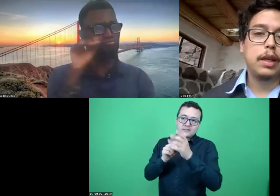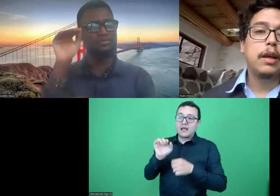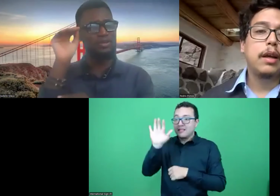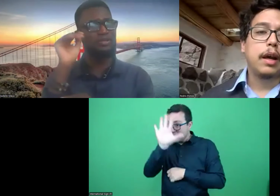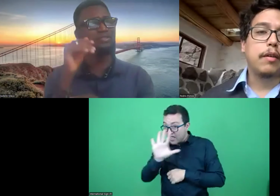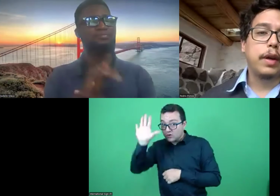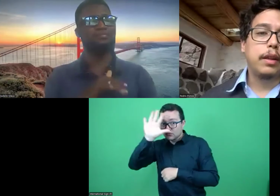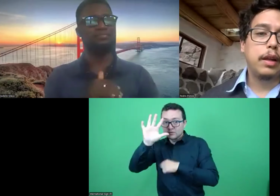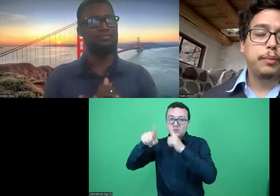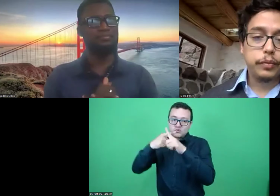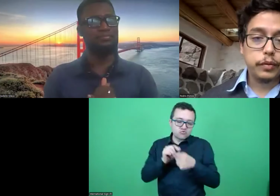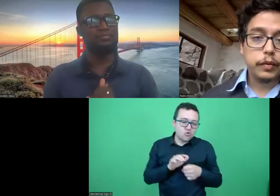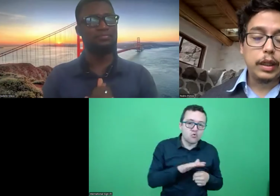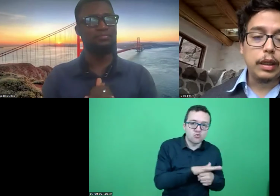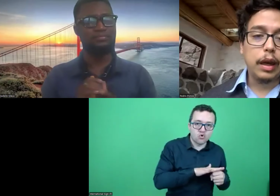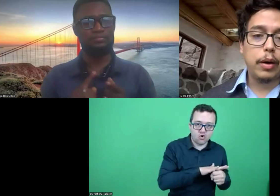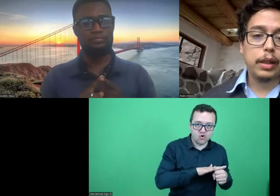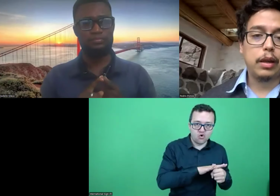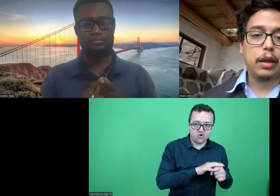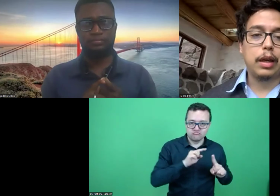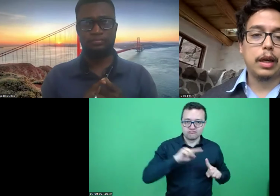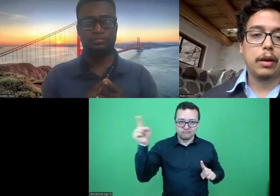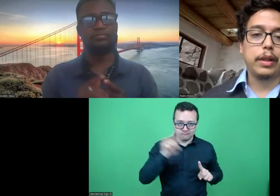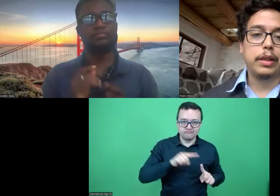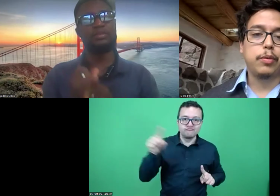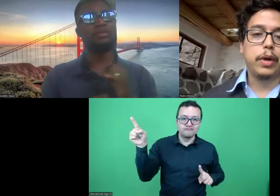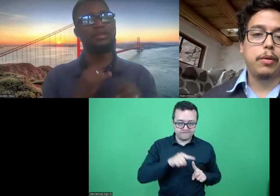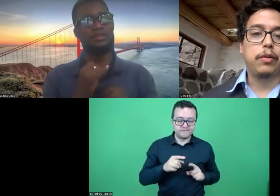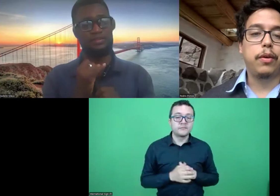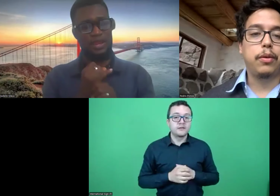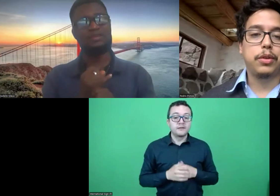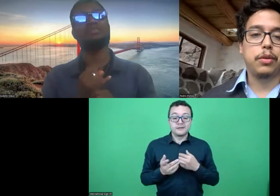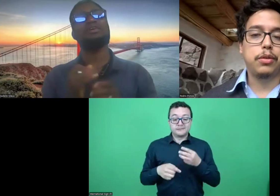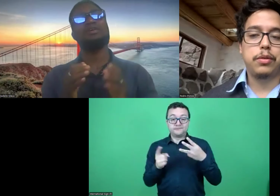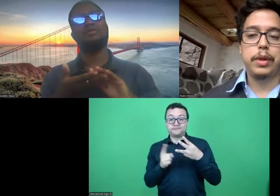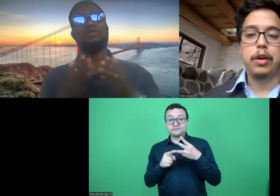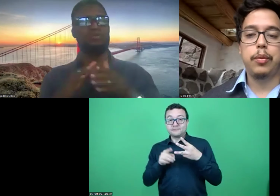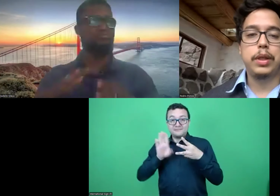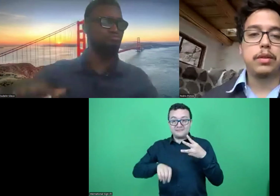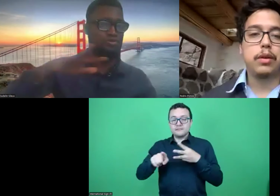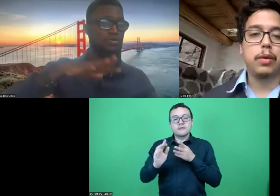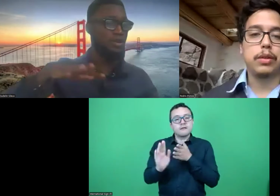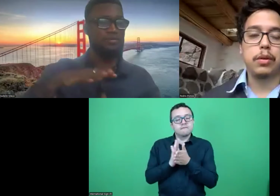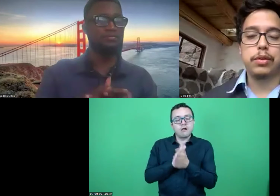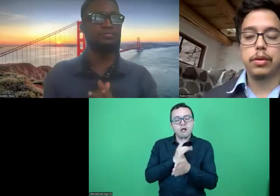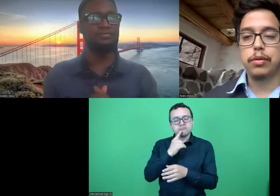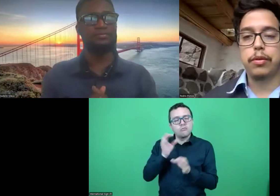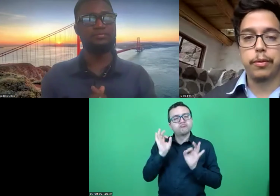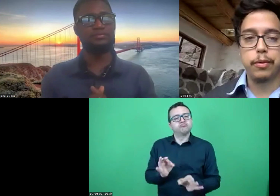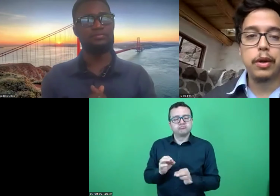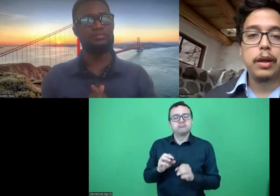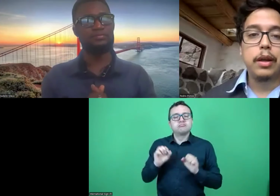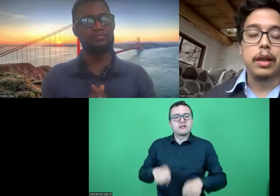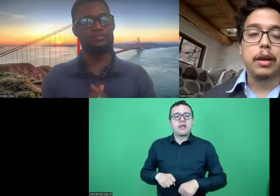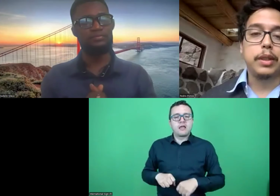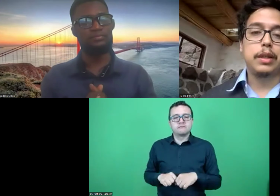levels. And finally, how grantees were able to focus on those 3 topics was also